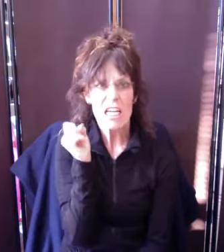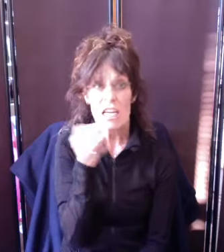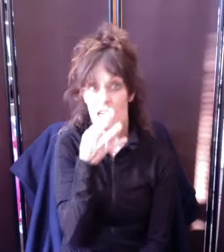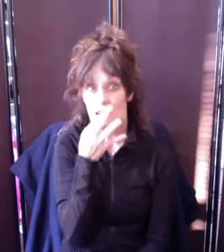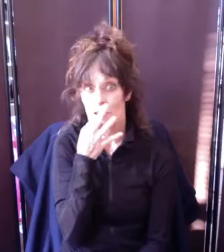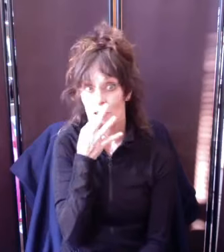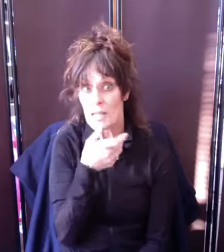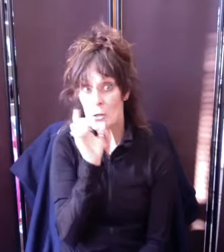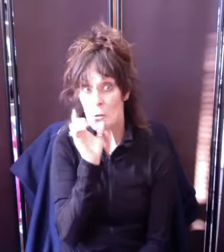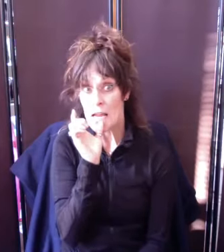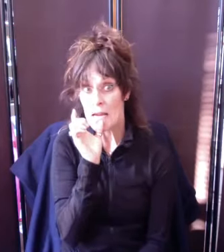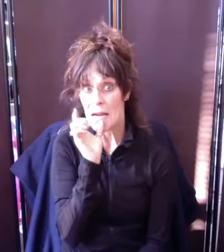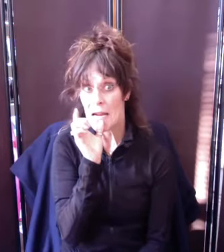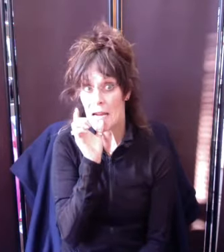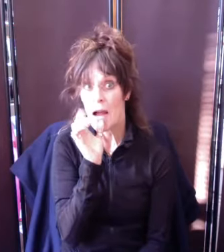drink, I had this